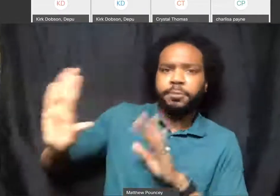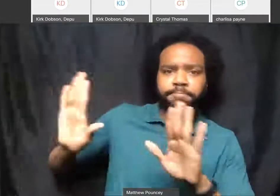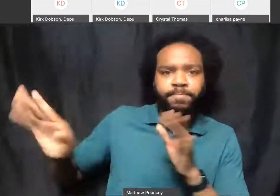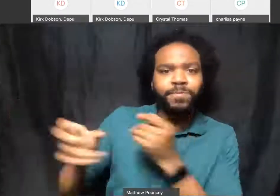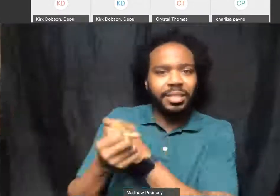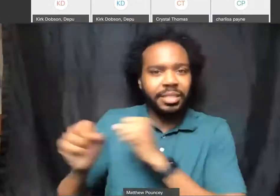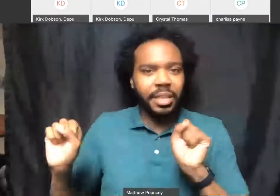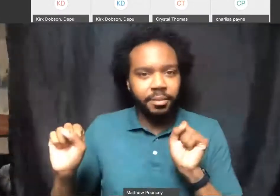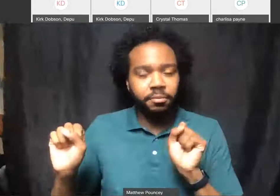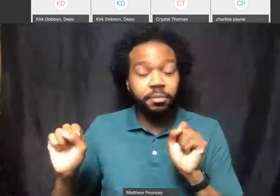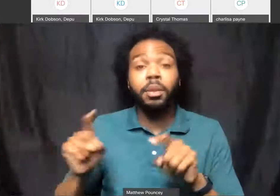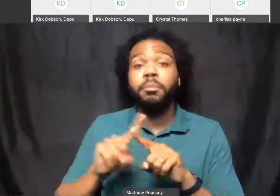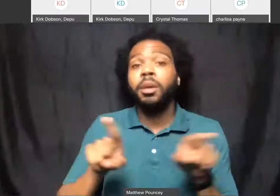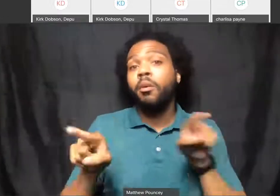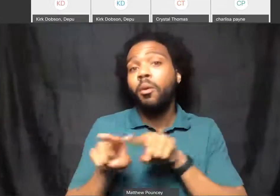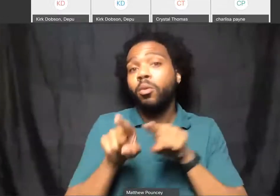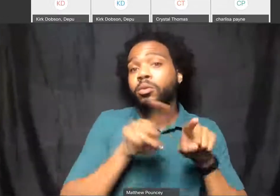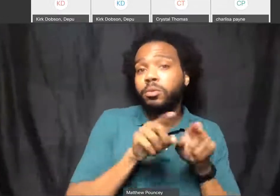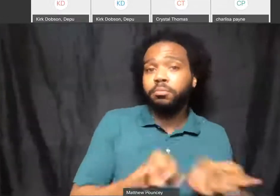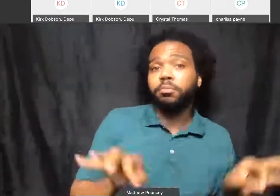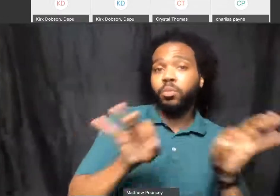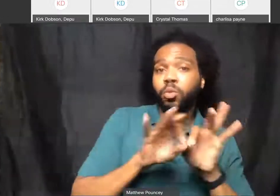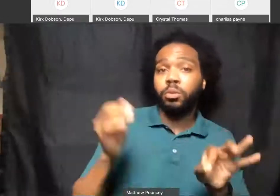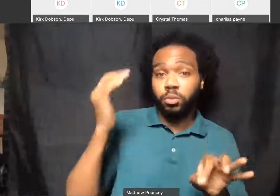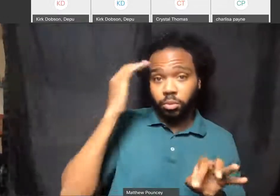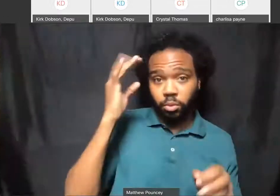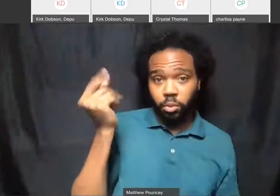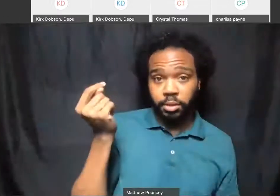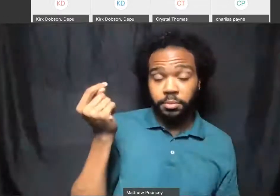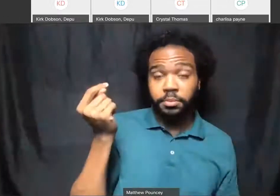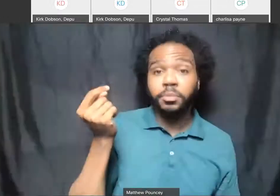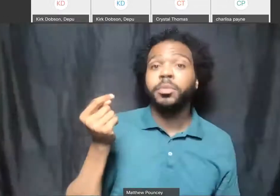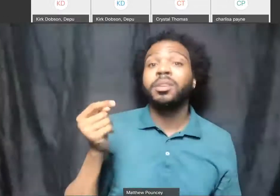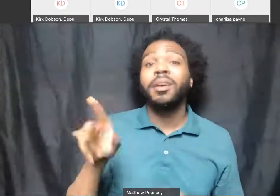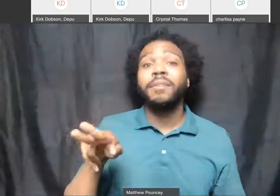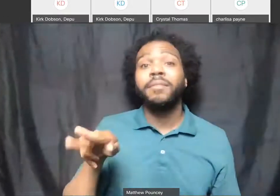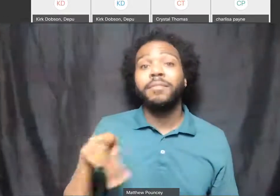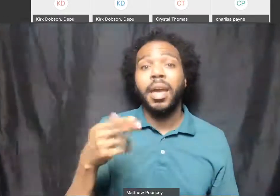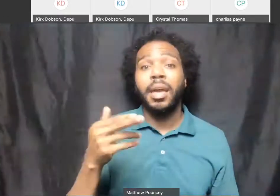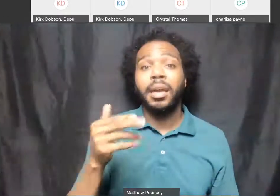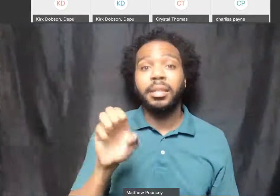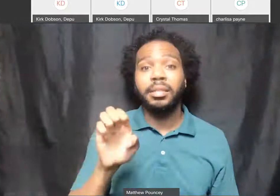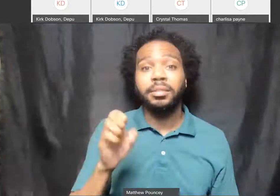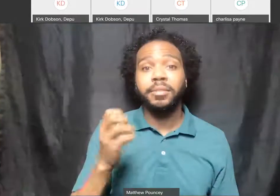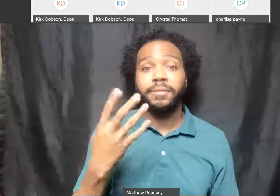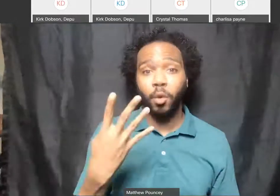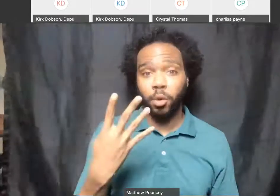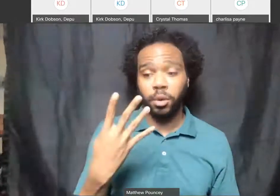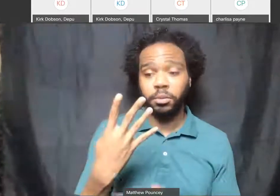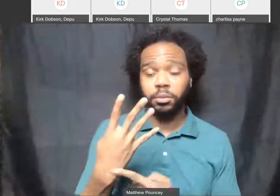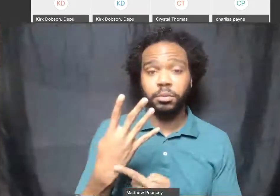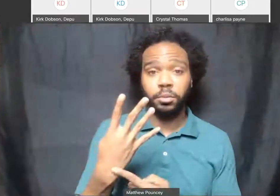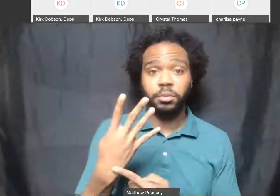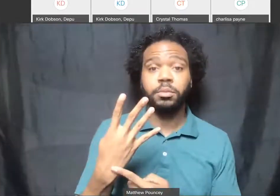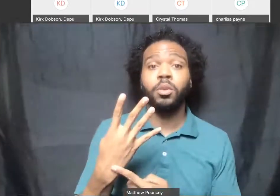other thing is, keep in mind, phase 4, the point at which we really move